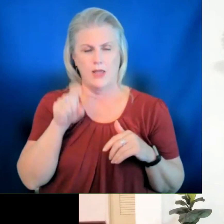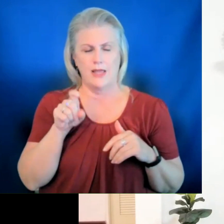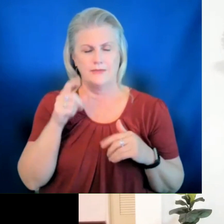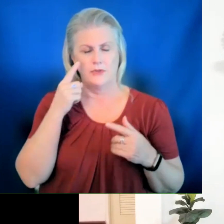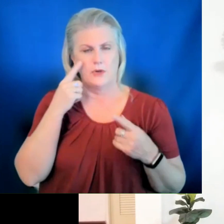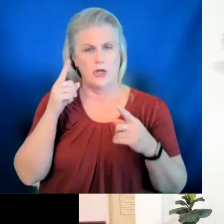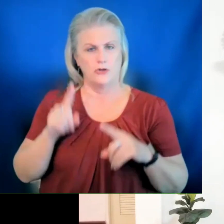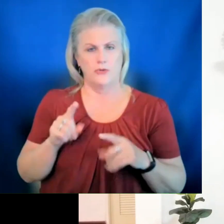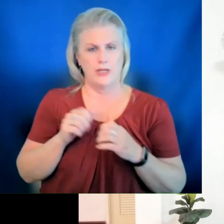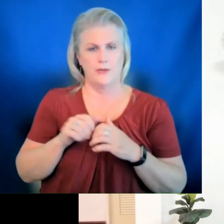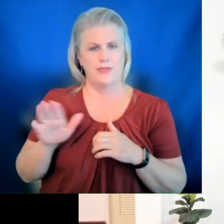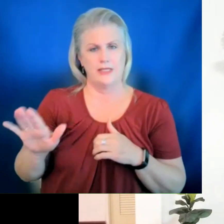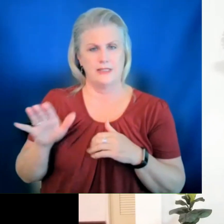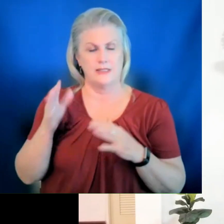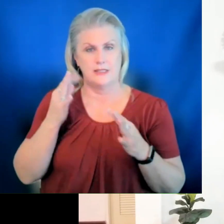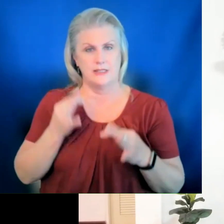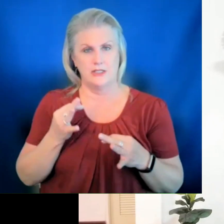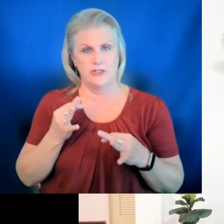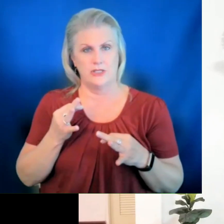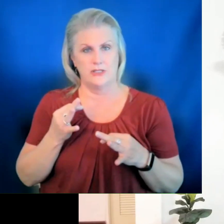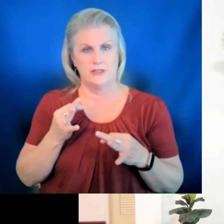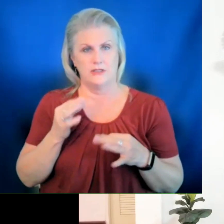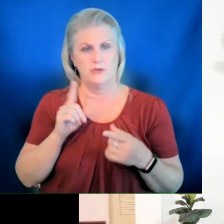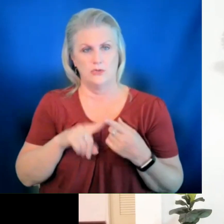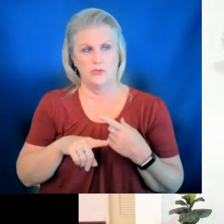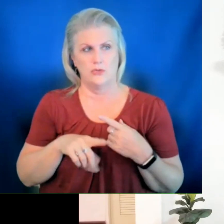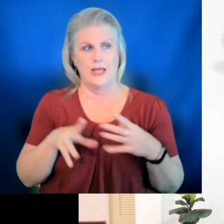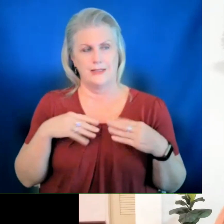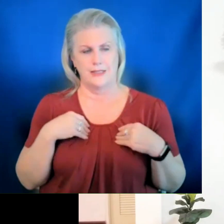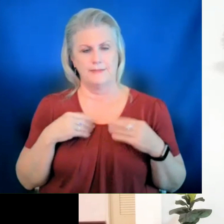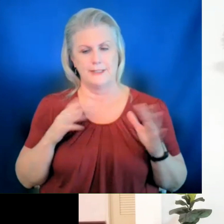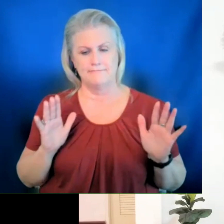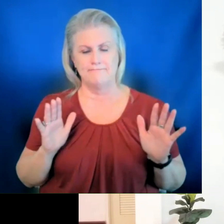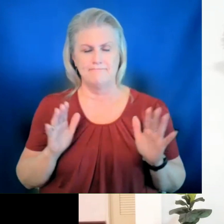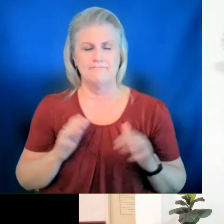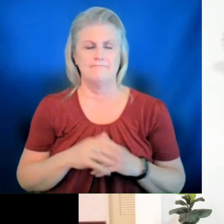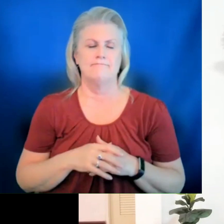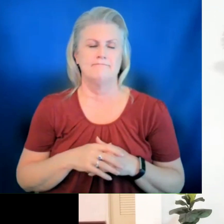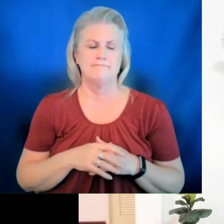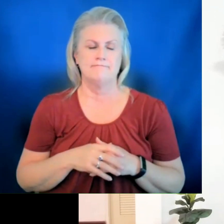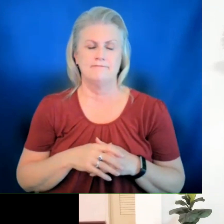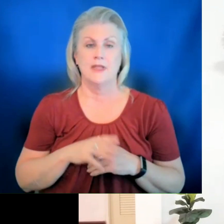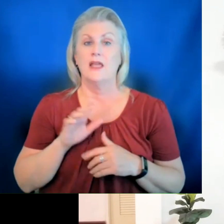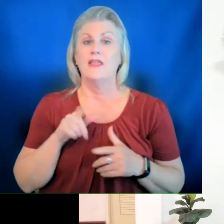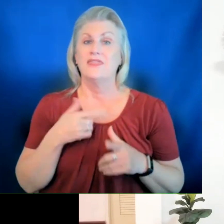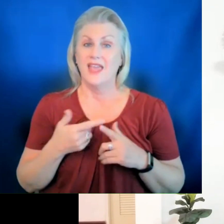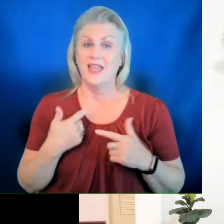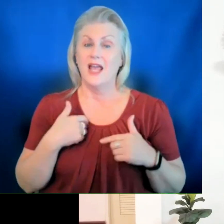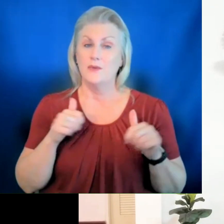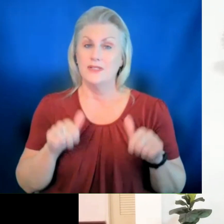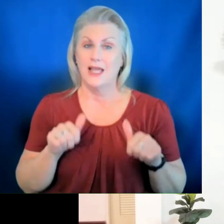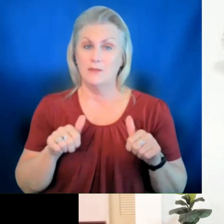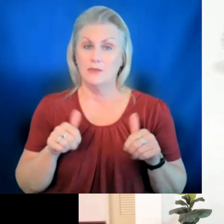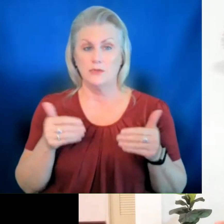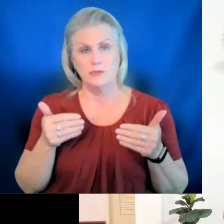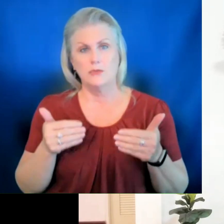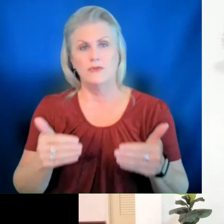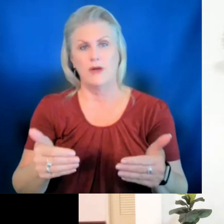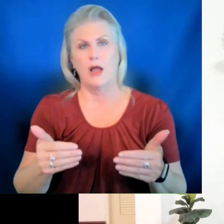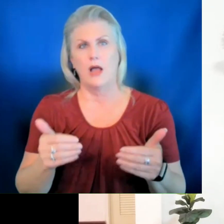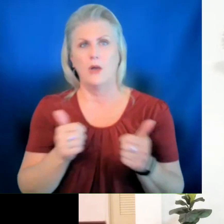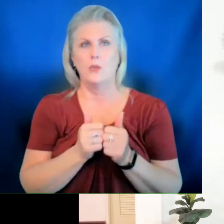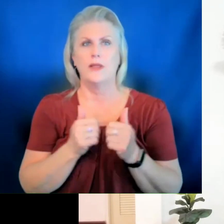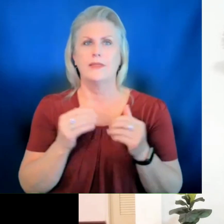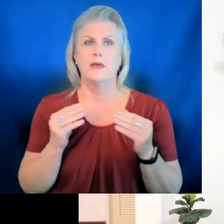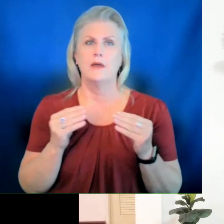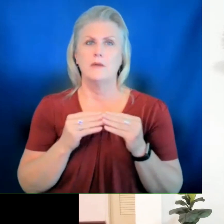have to agree with his decisions in order for me to accept them, I was able to